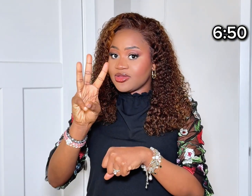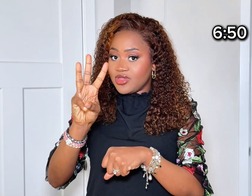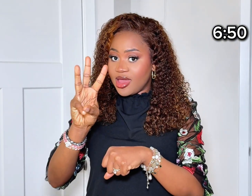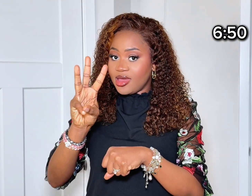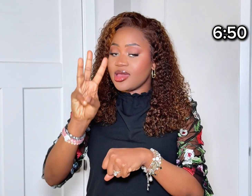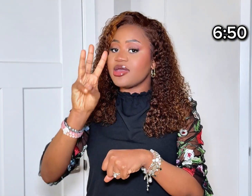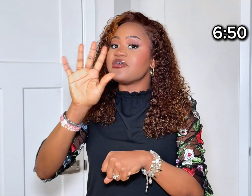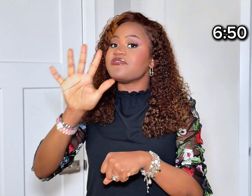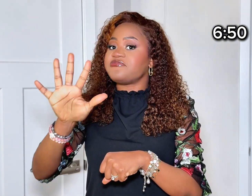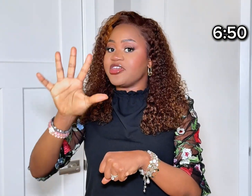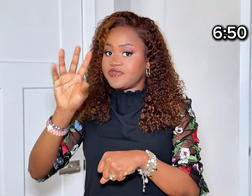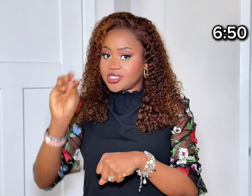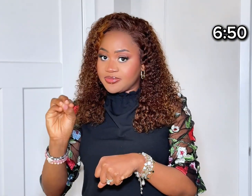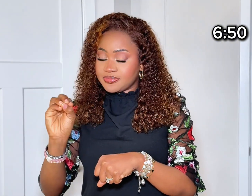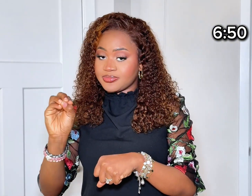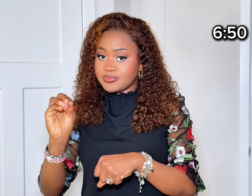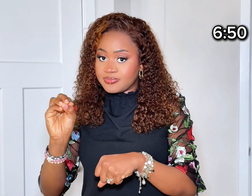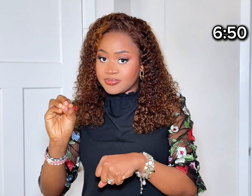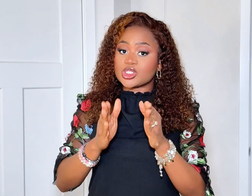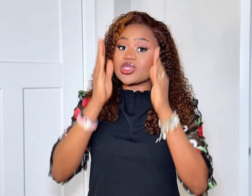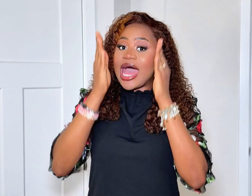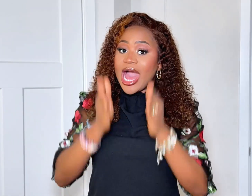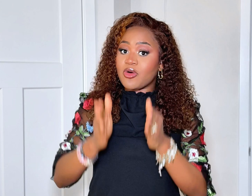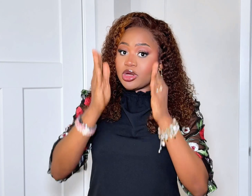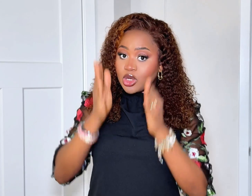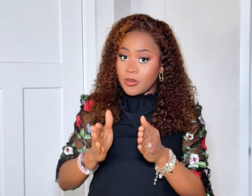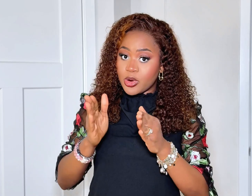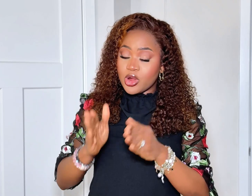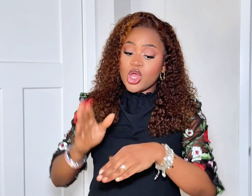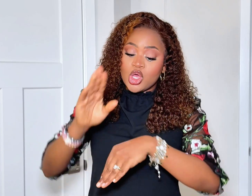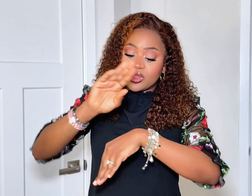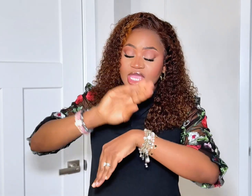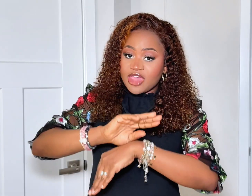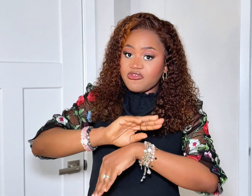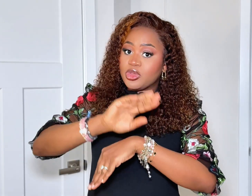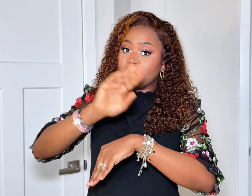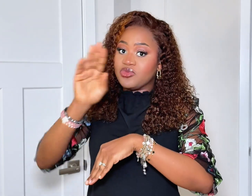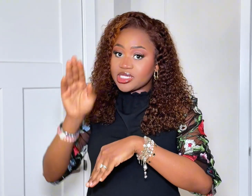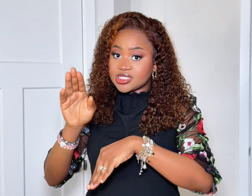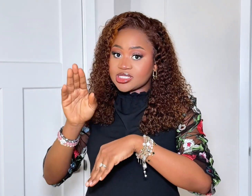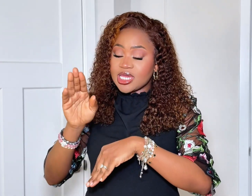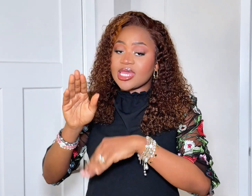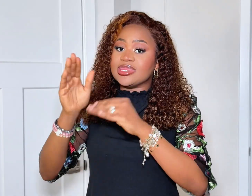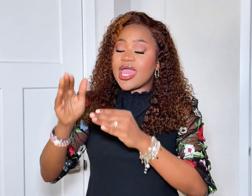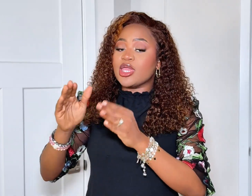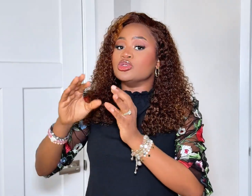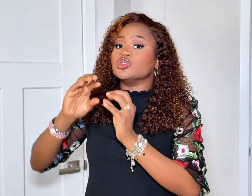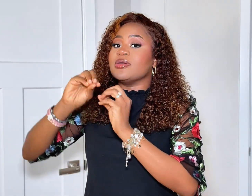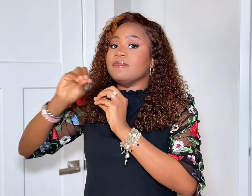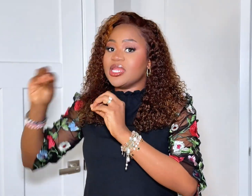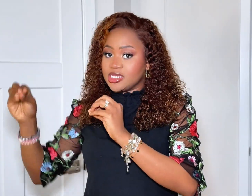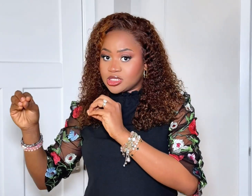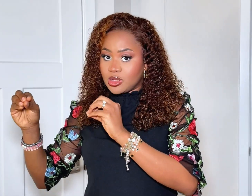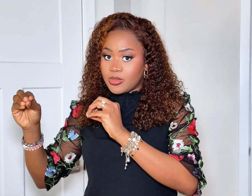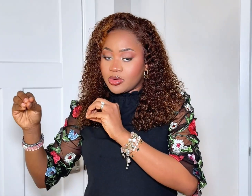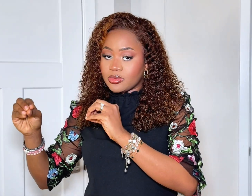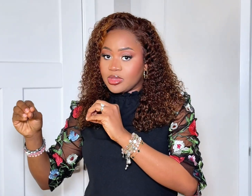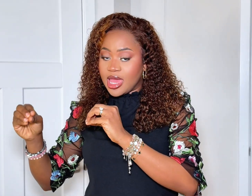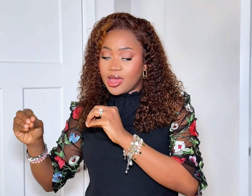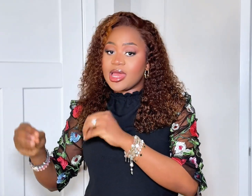yeah, 50. So the hour number, you take it from your wrist, then you do the minutes number, yeah,